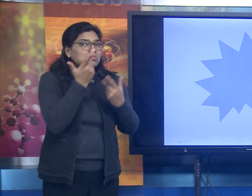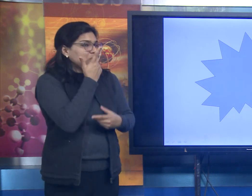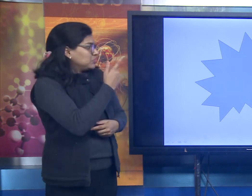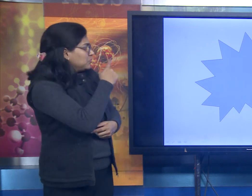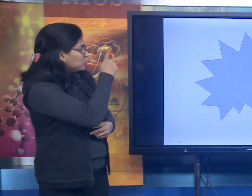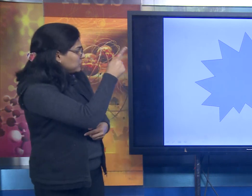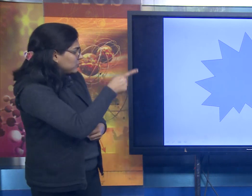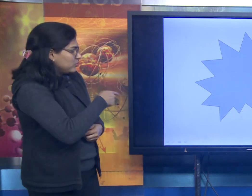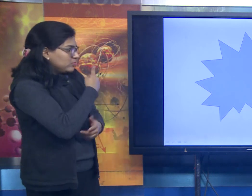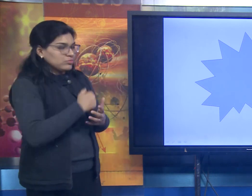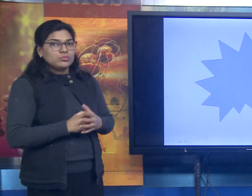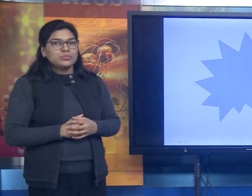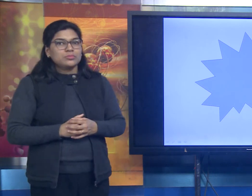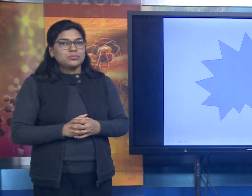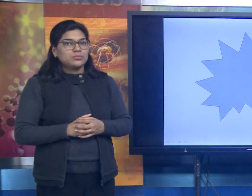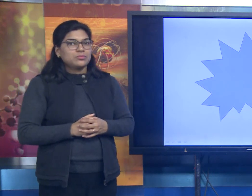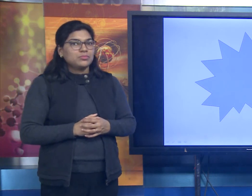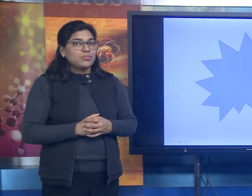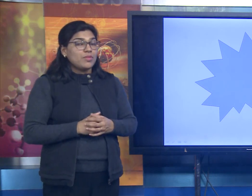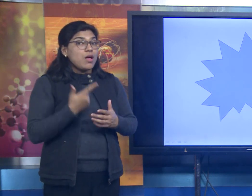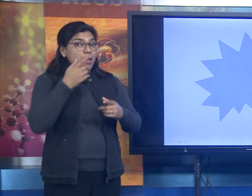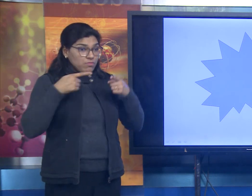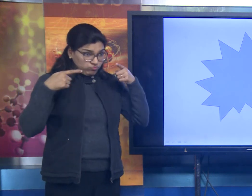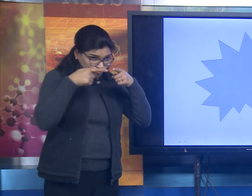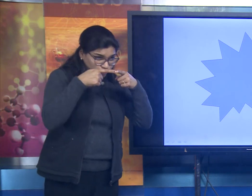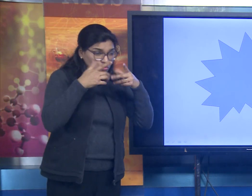or no? Does it have a straight line or curved line?